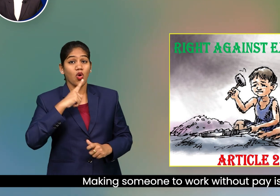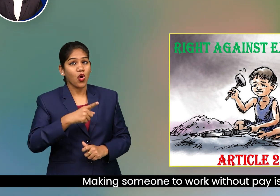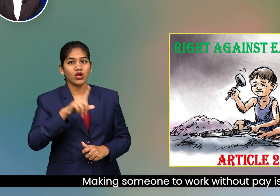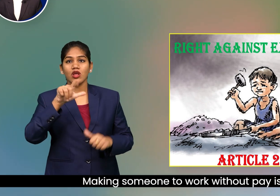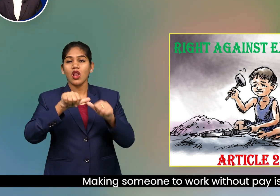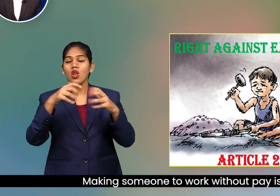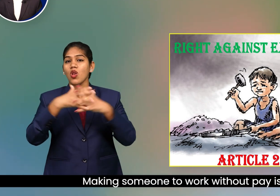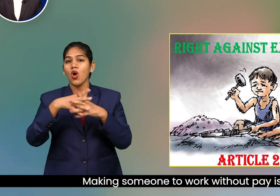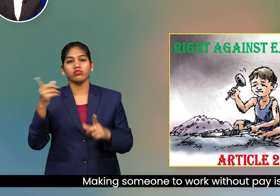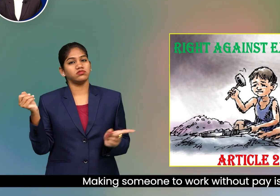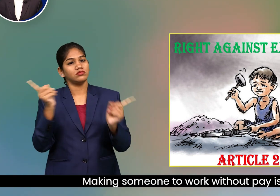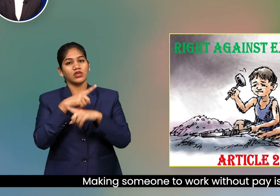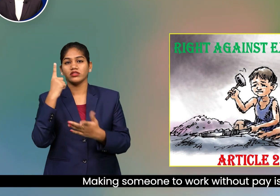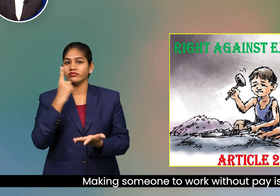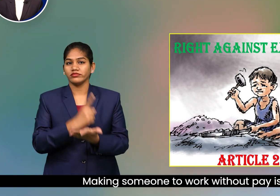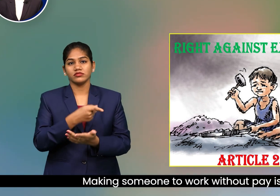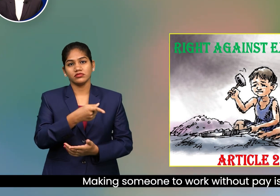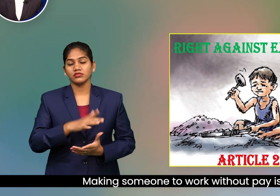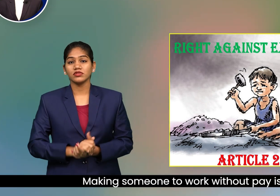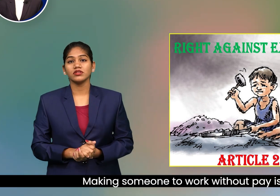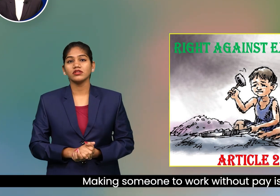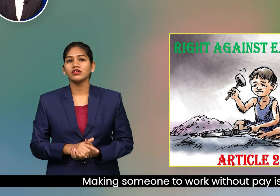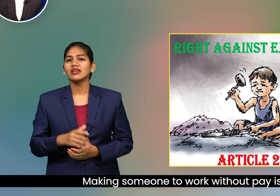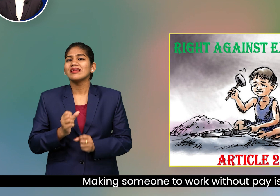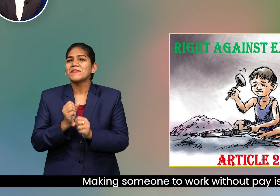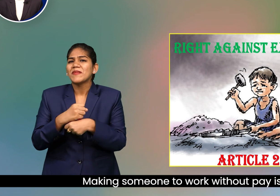Making someone to work without pay is illegal.